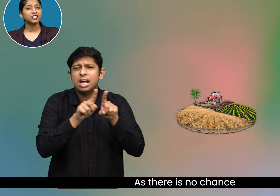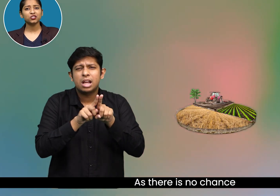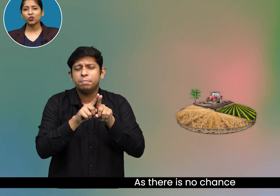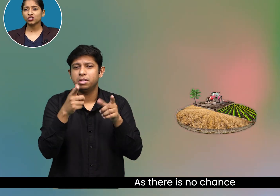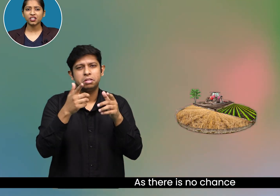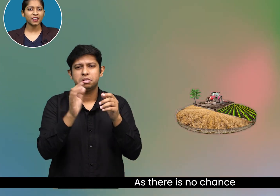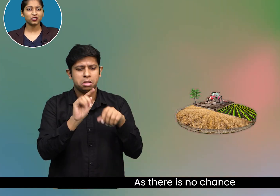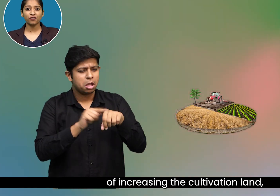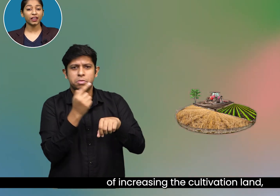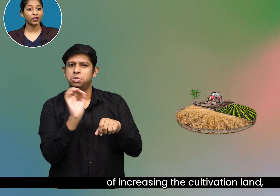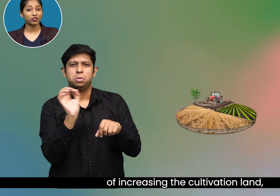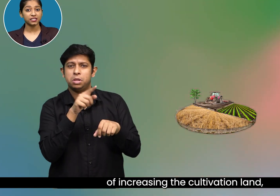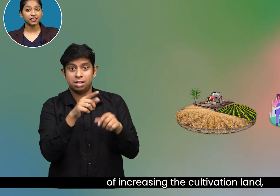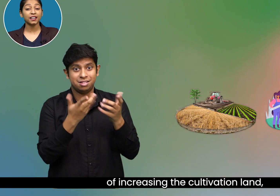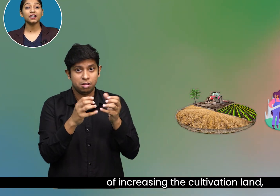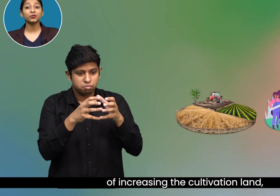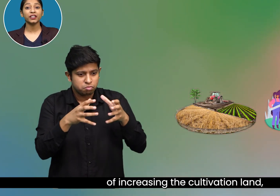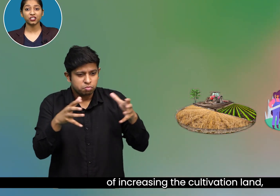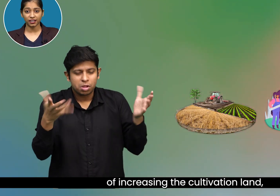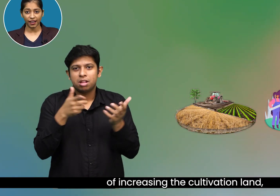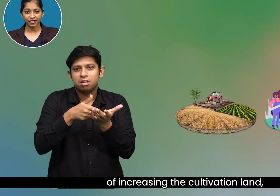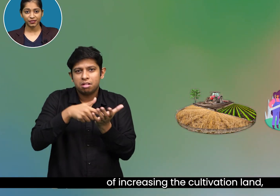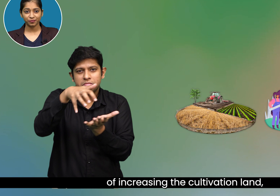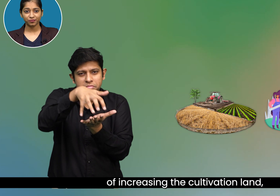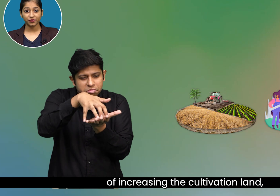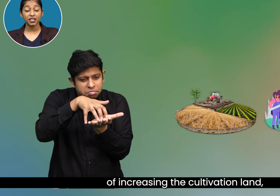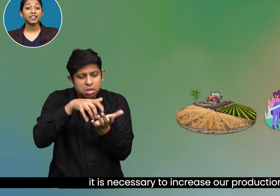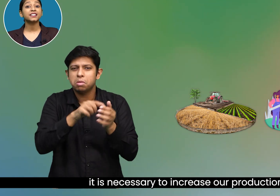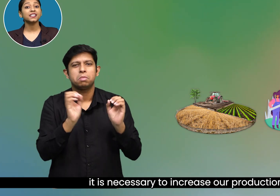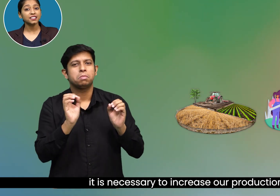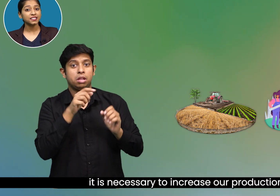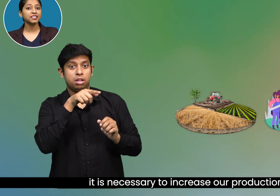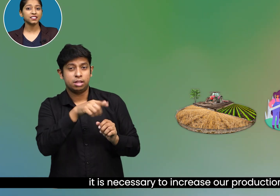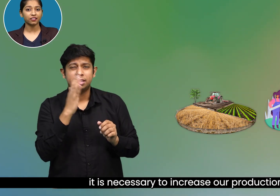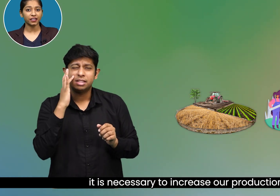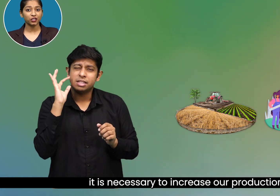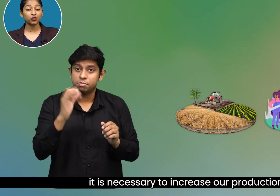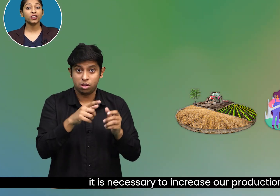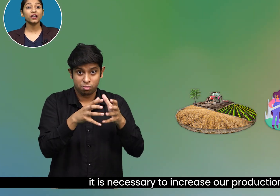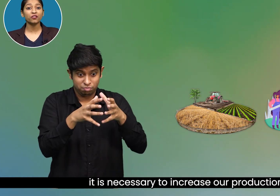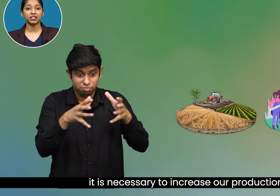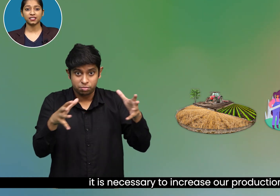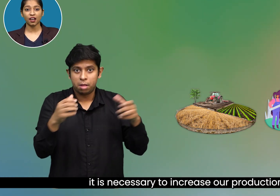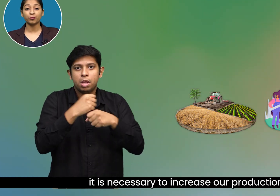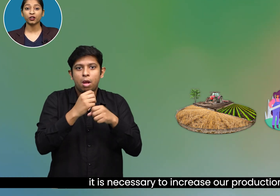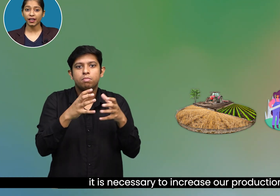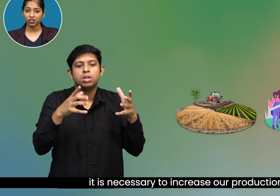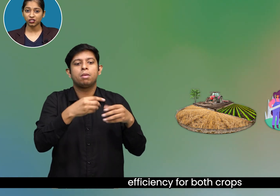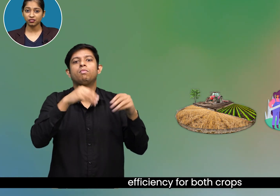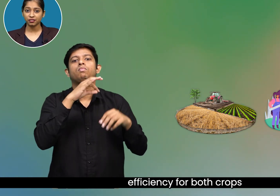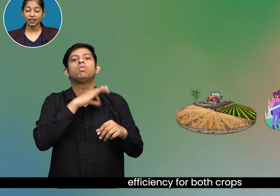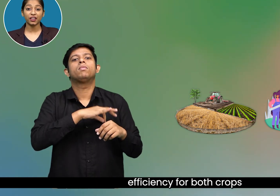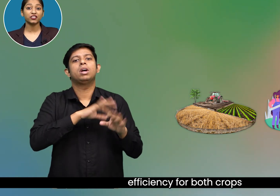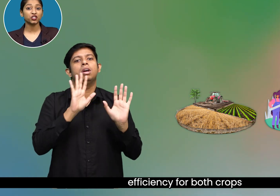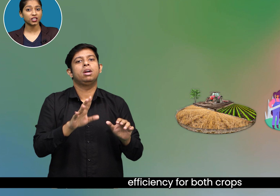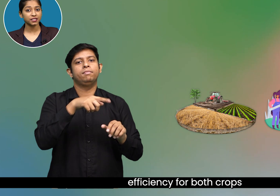As there is no chance of increasing the cultivation land, it is necessary to increase our